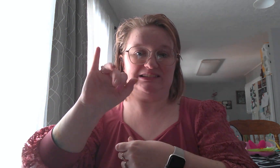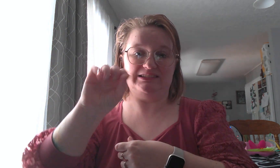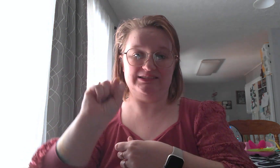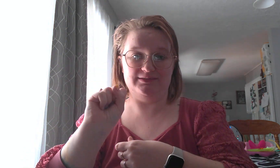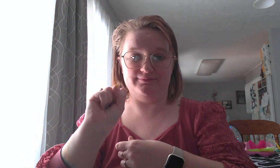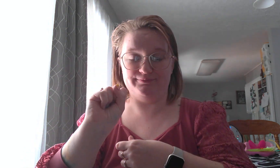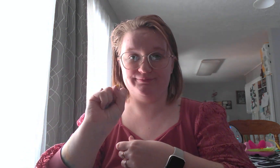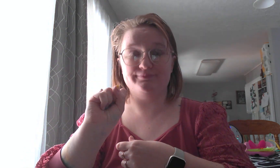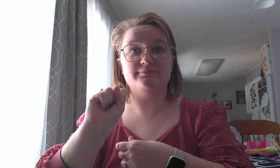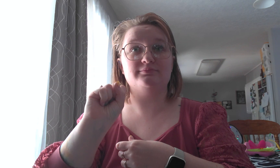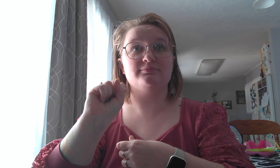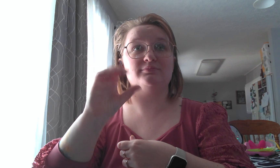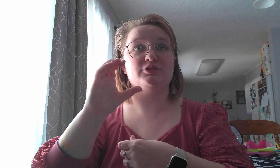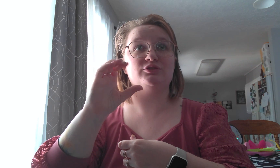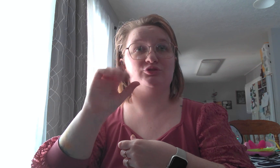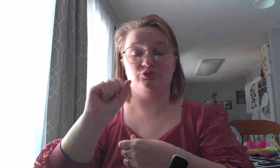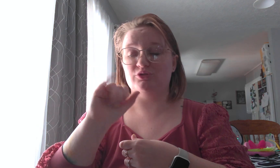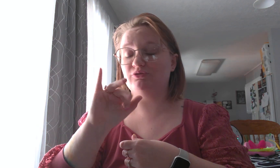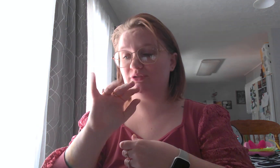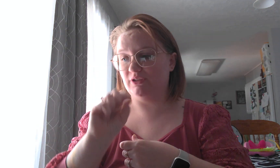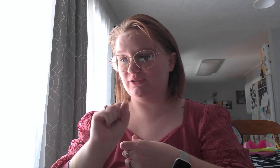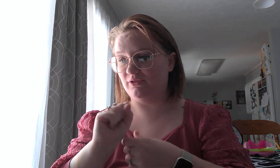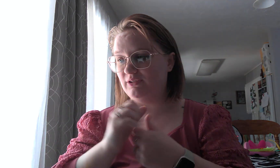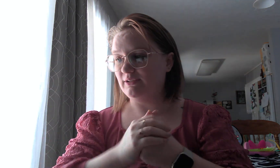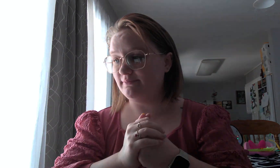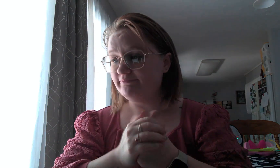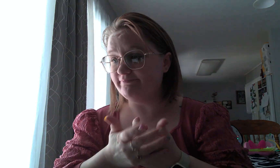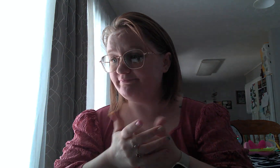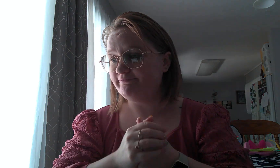if they're having an internal crisis.